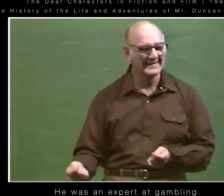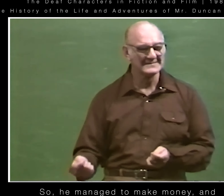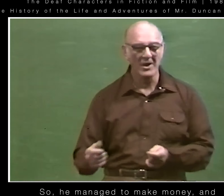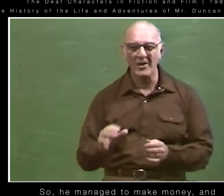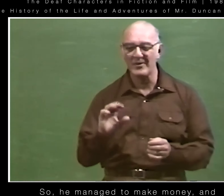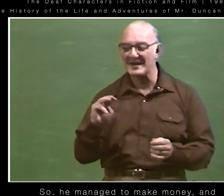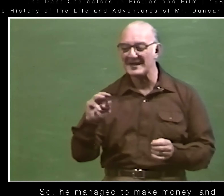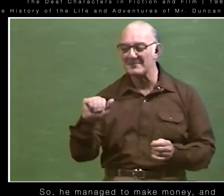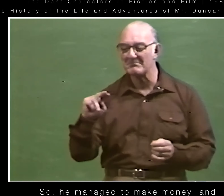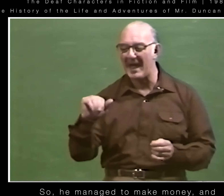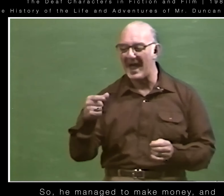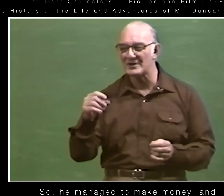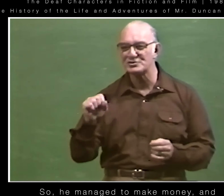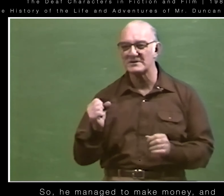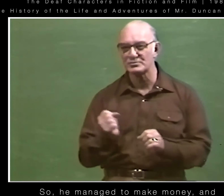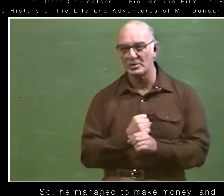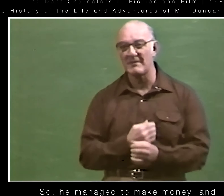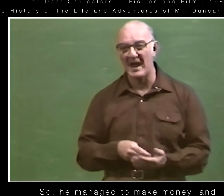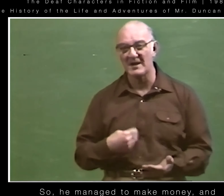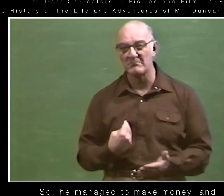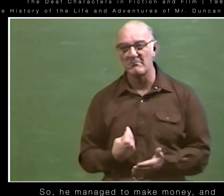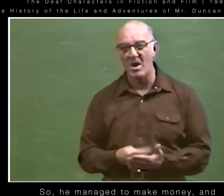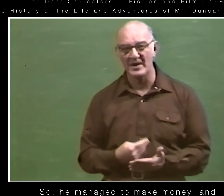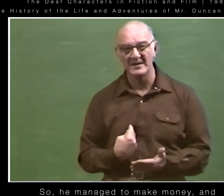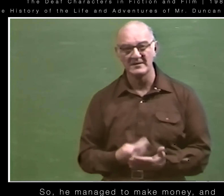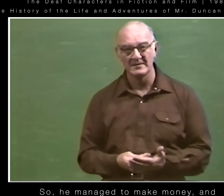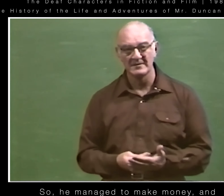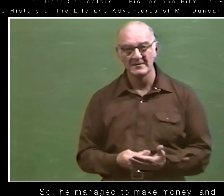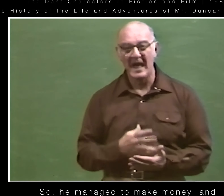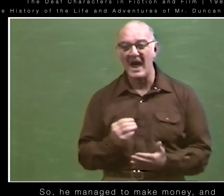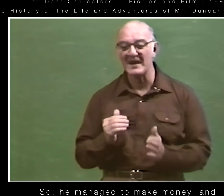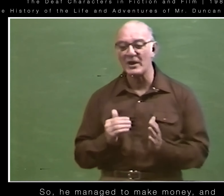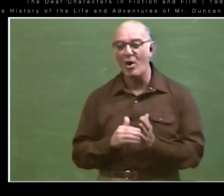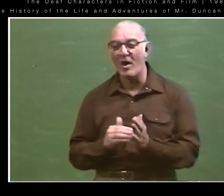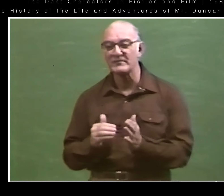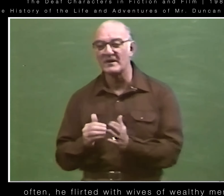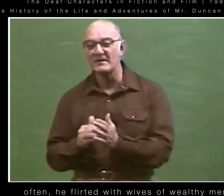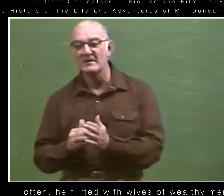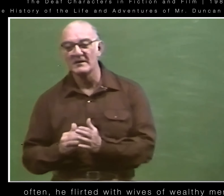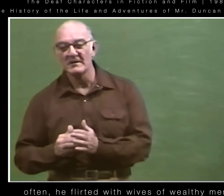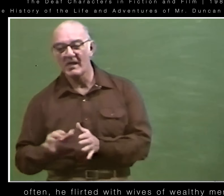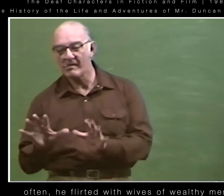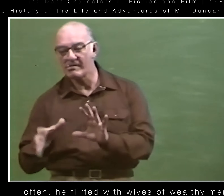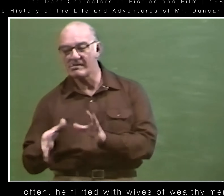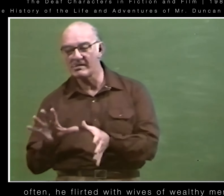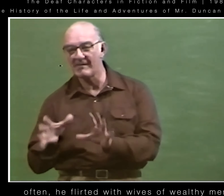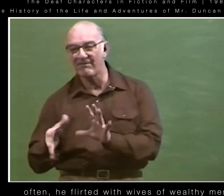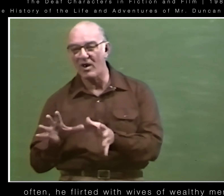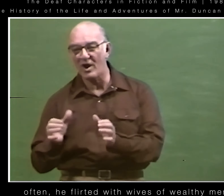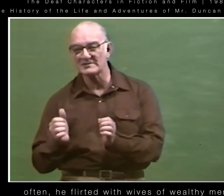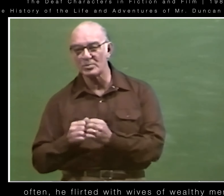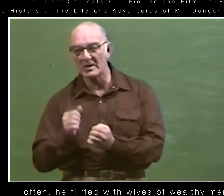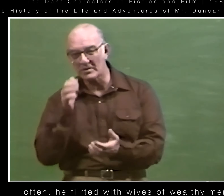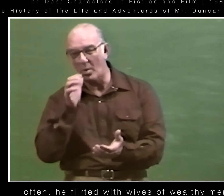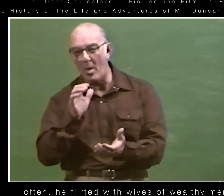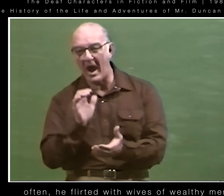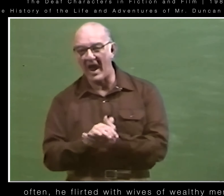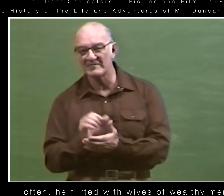So he manages to make money. And he often flirts with wives